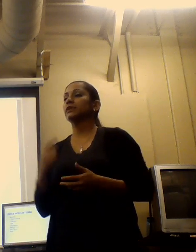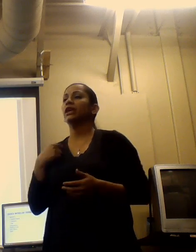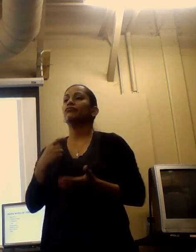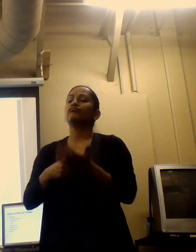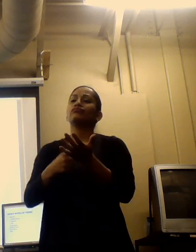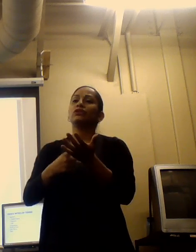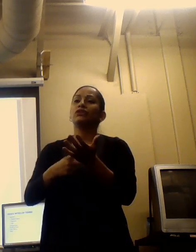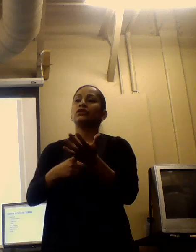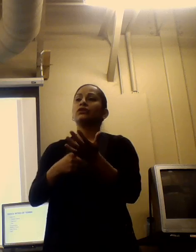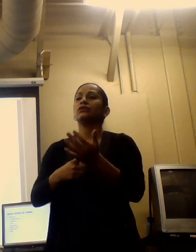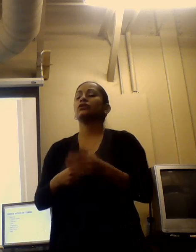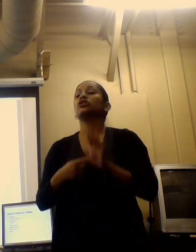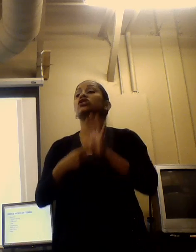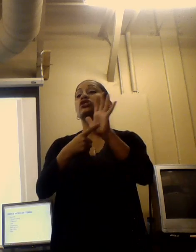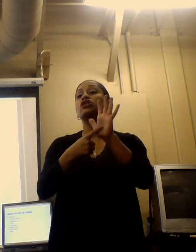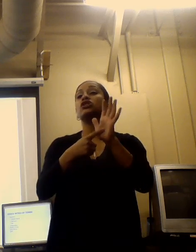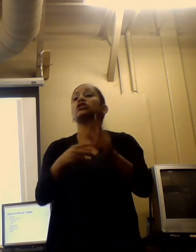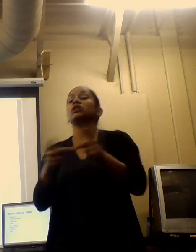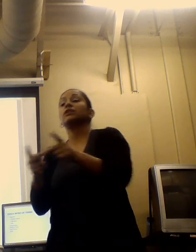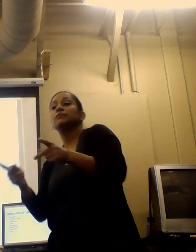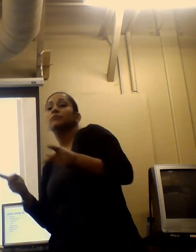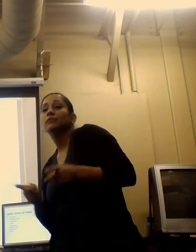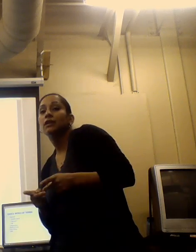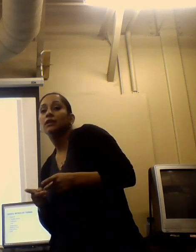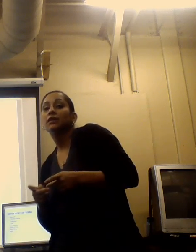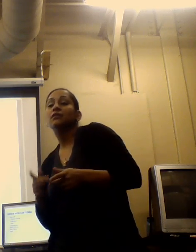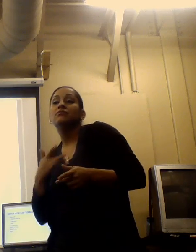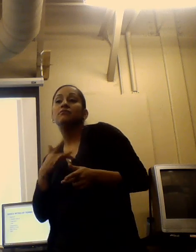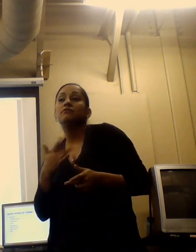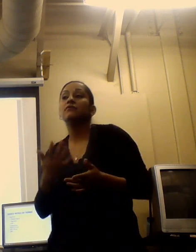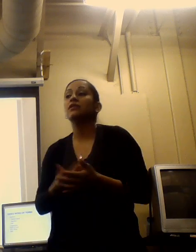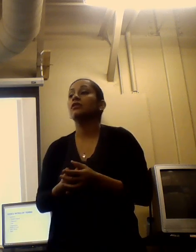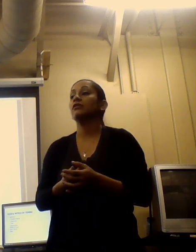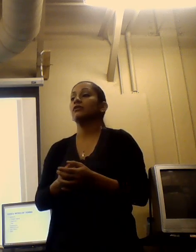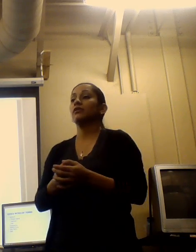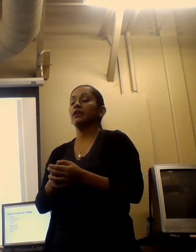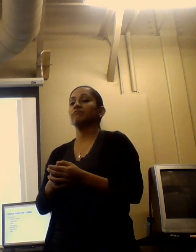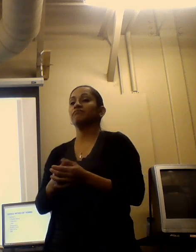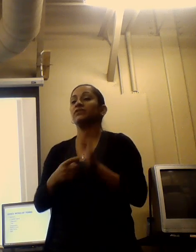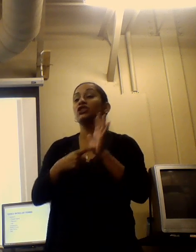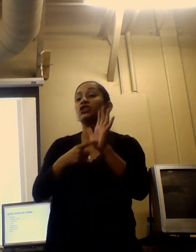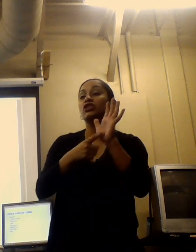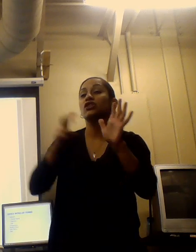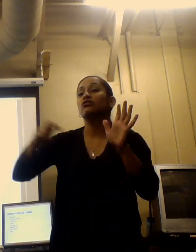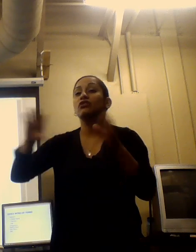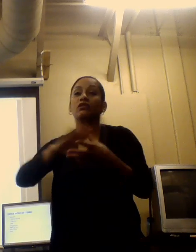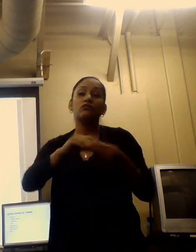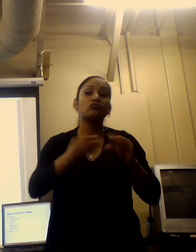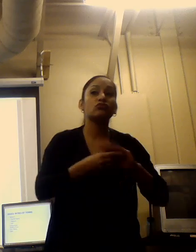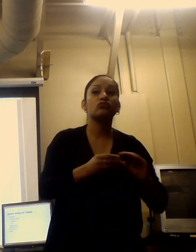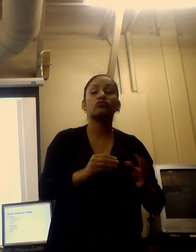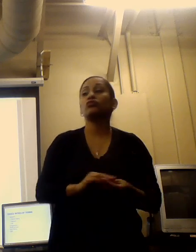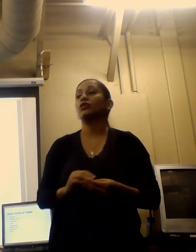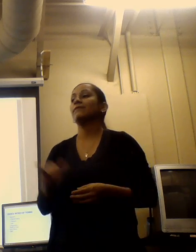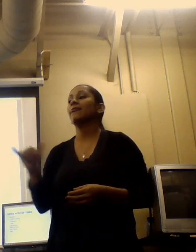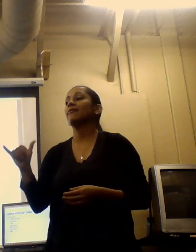and showing all these things and creating your beautiful travel story. This is an excellent example. This